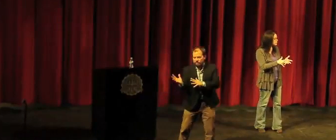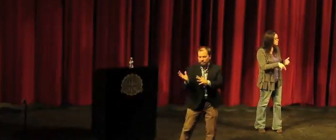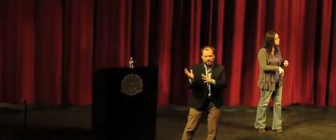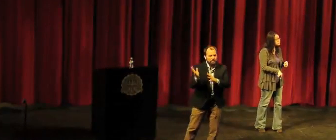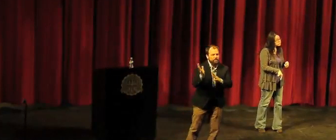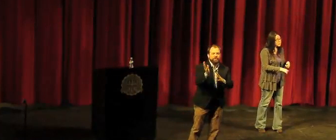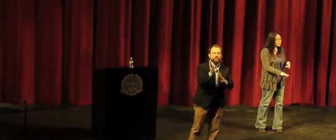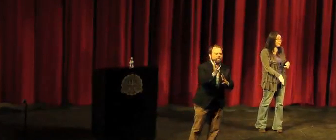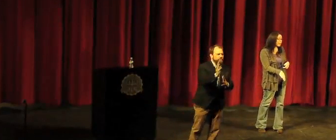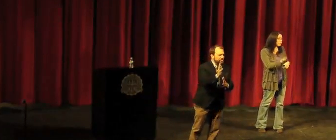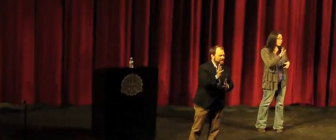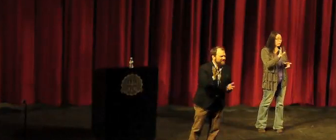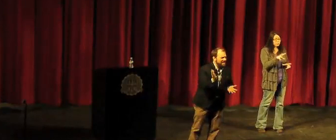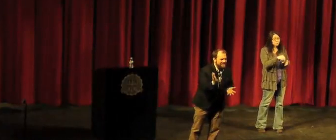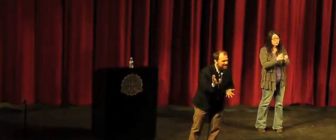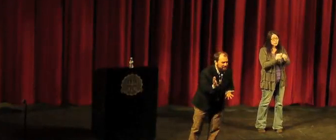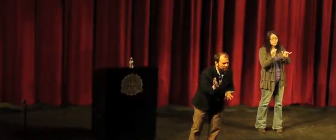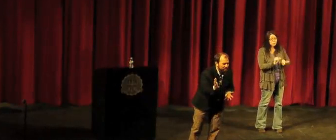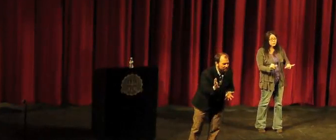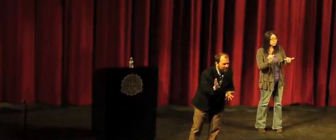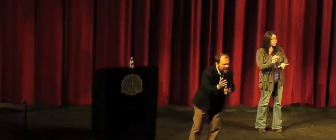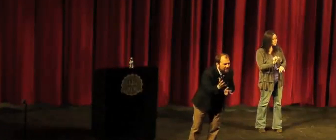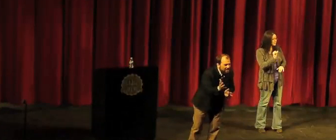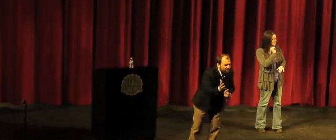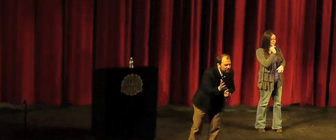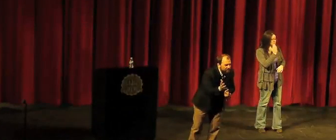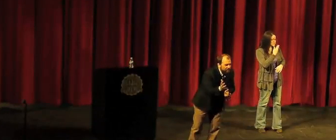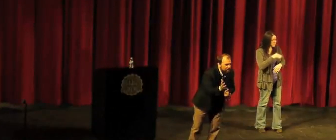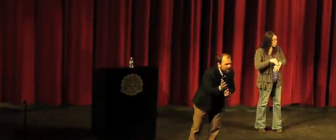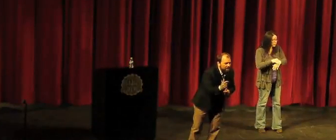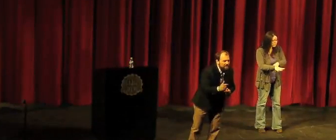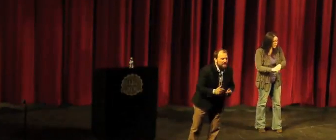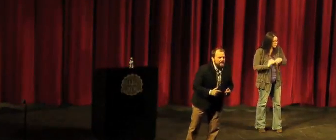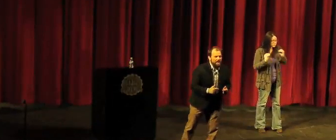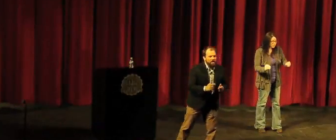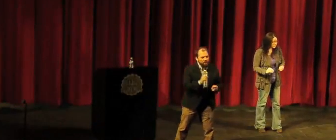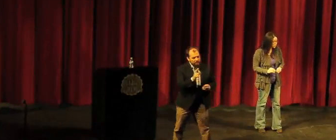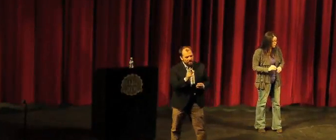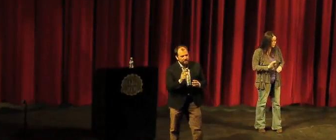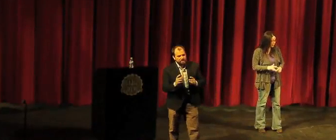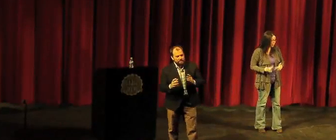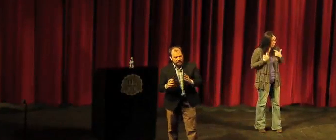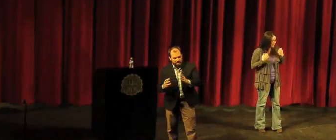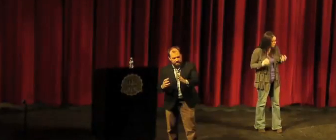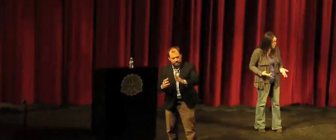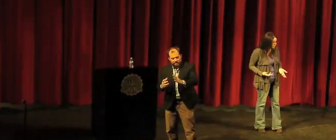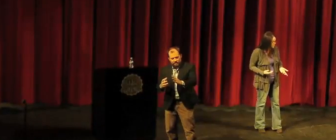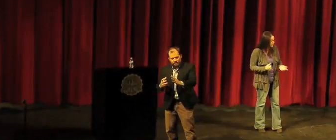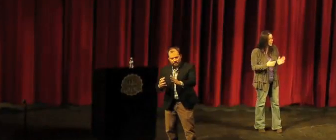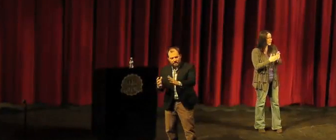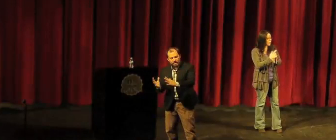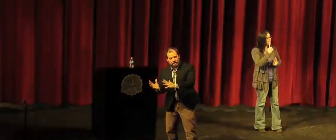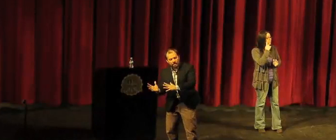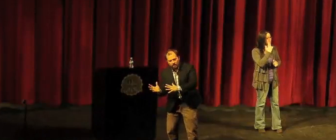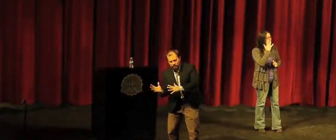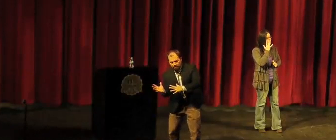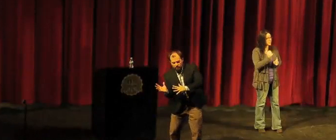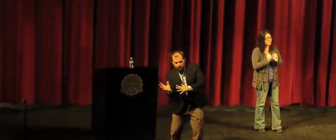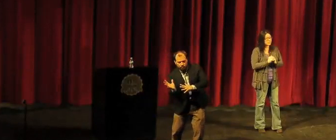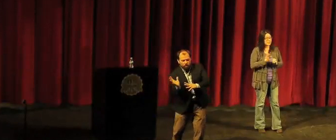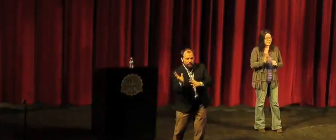up being immersed in those rituals, and it doesn't seem to have made any difference for their lives. And I often think that's because in